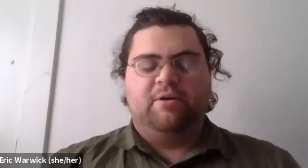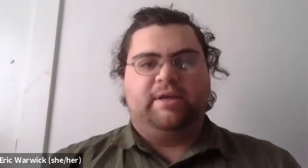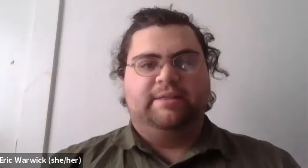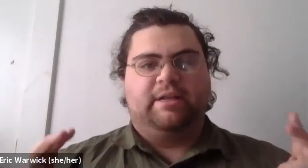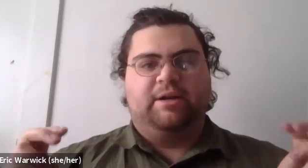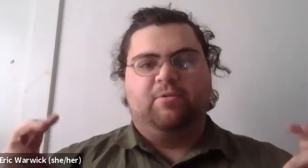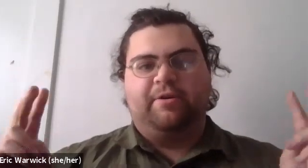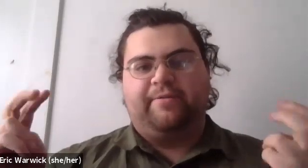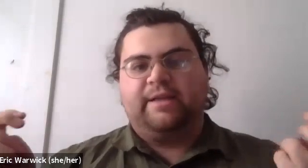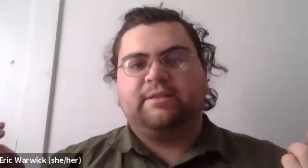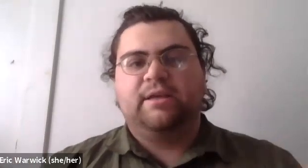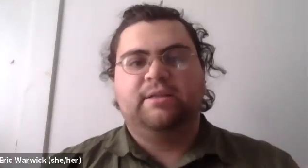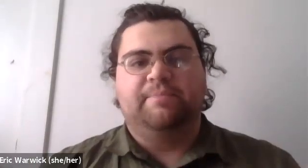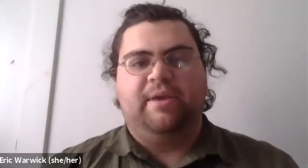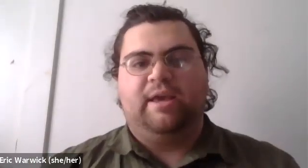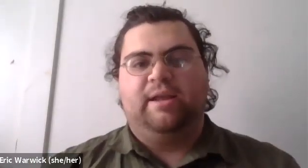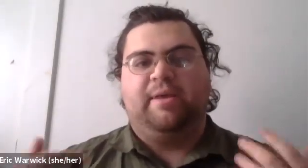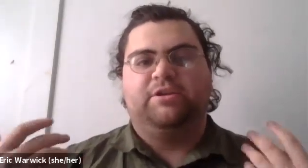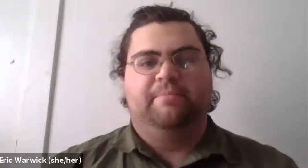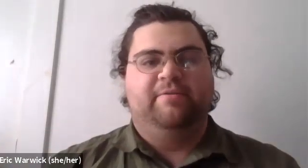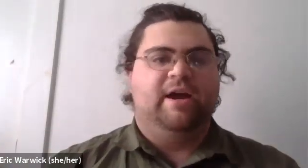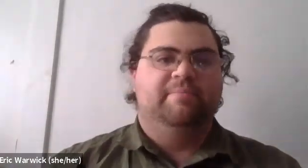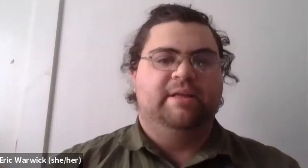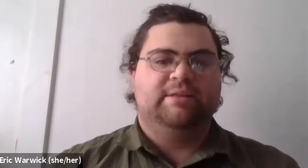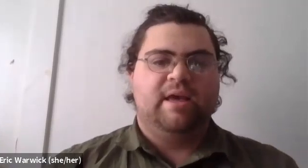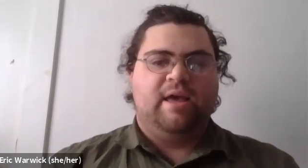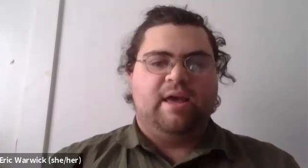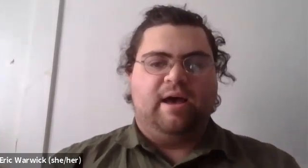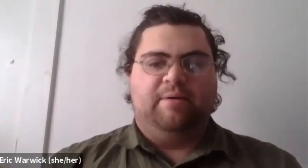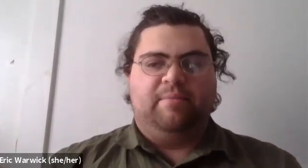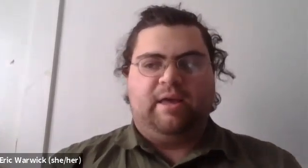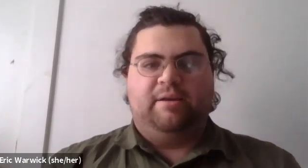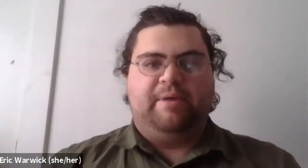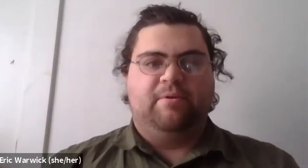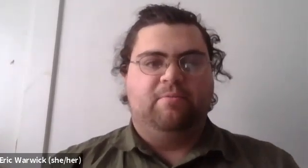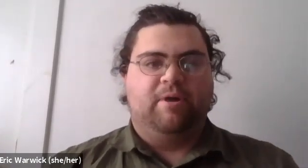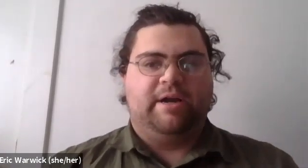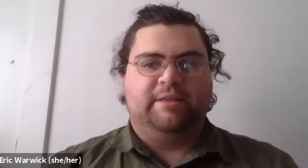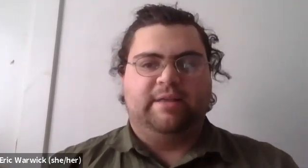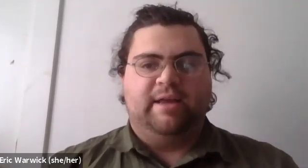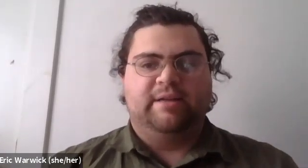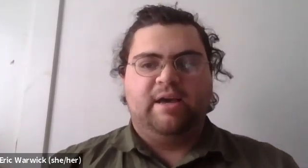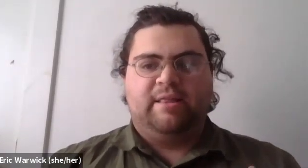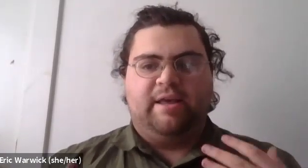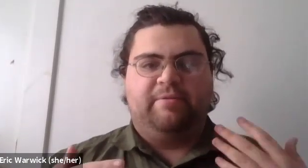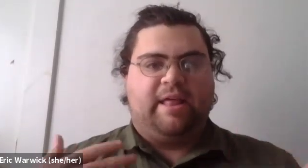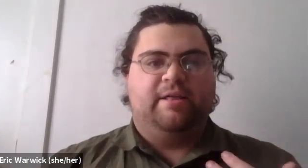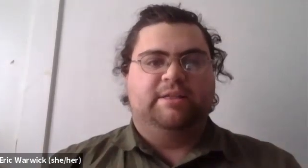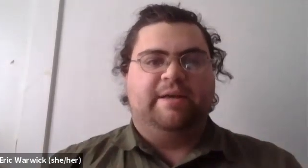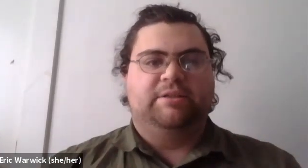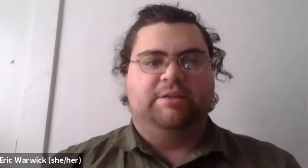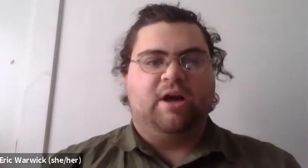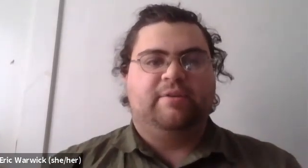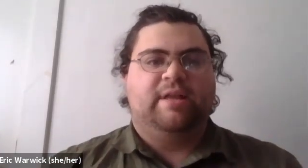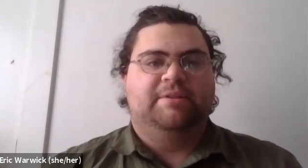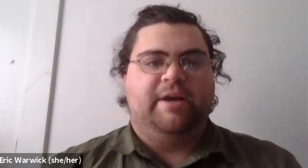paraeducators would consider more fit to be in a mainstream environment, and people who weren't, and they'd relay